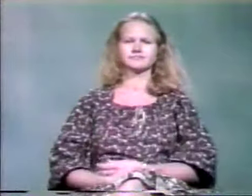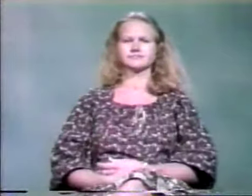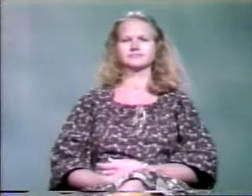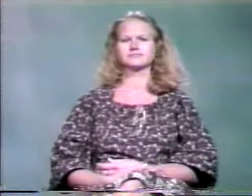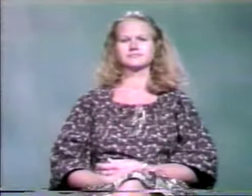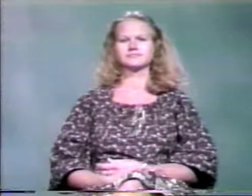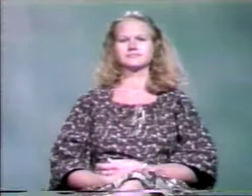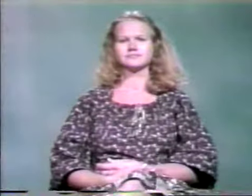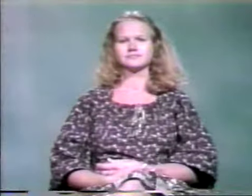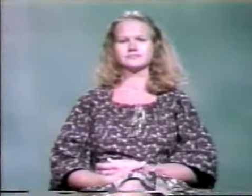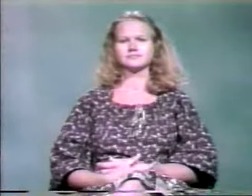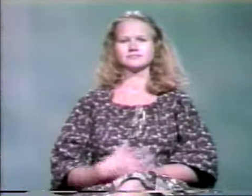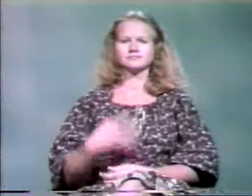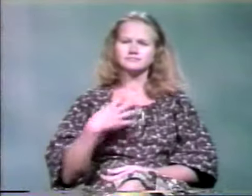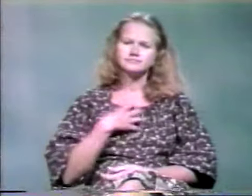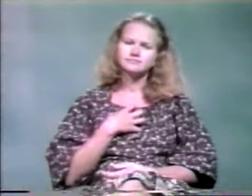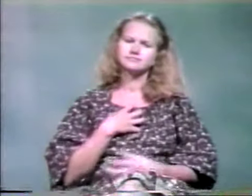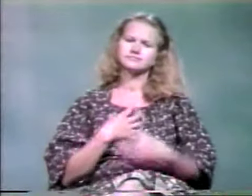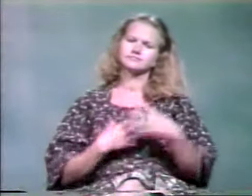To complain and complain.